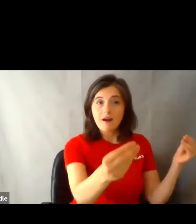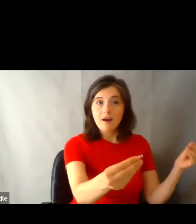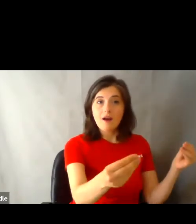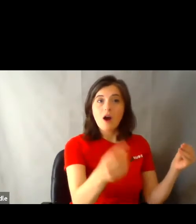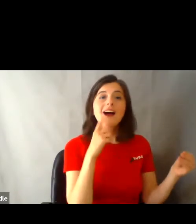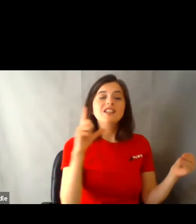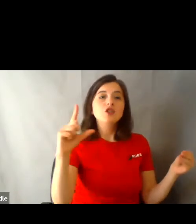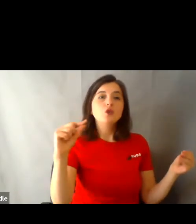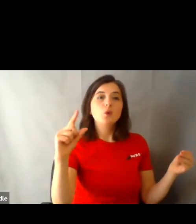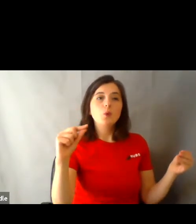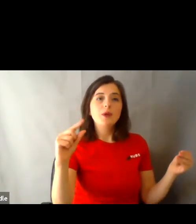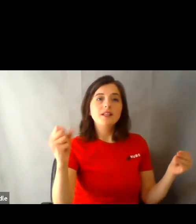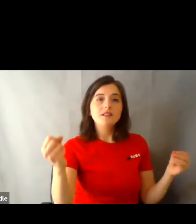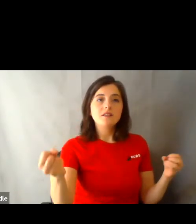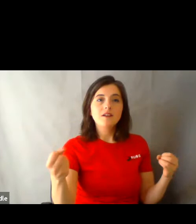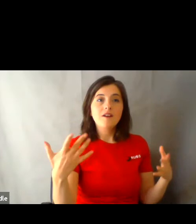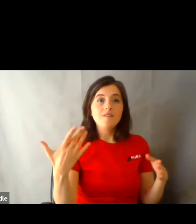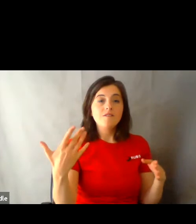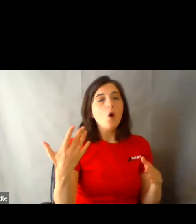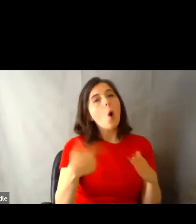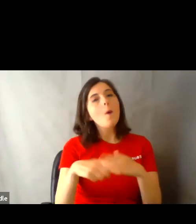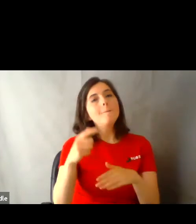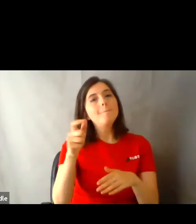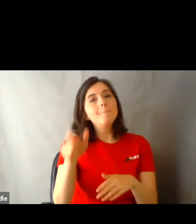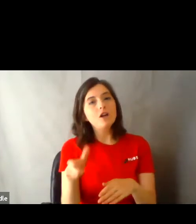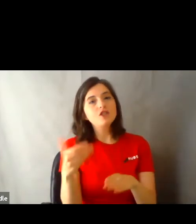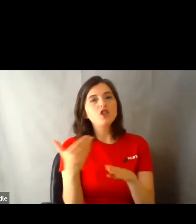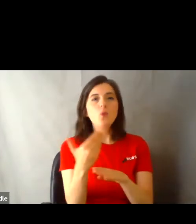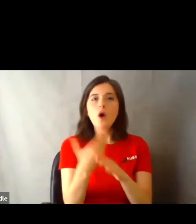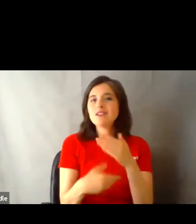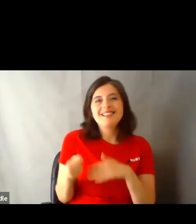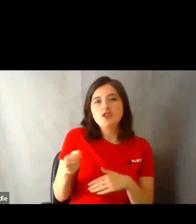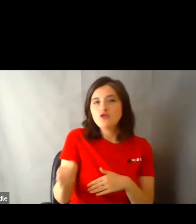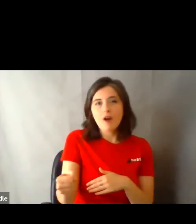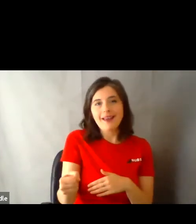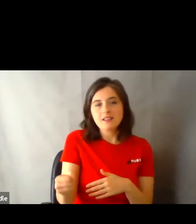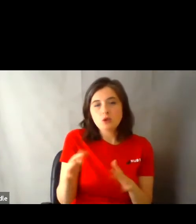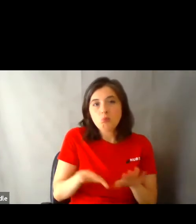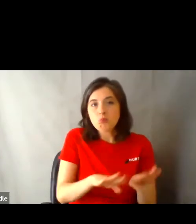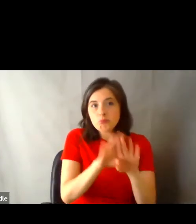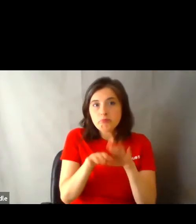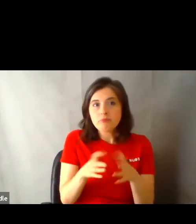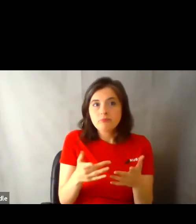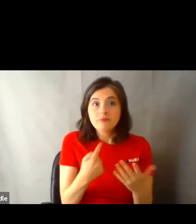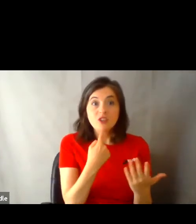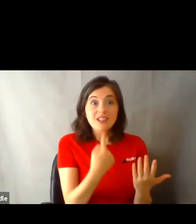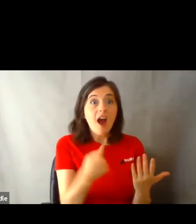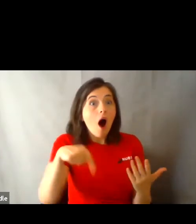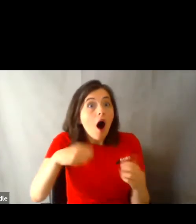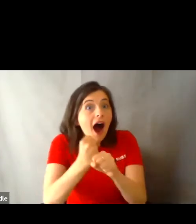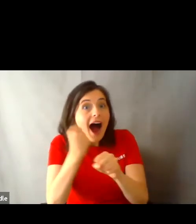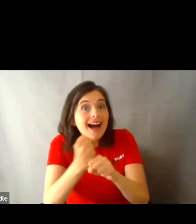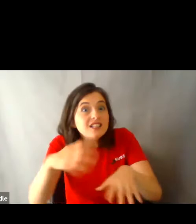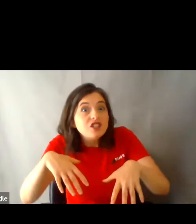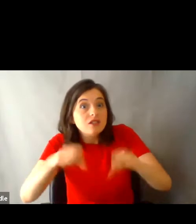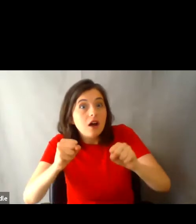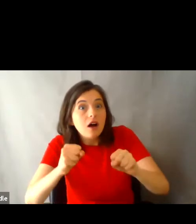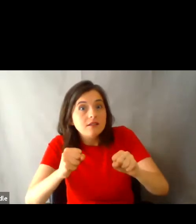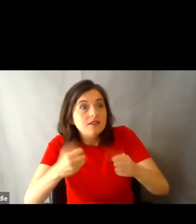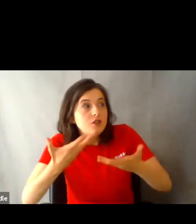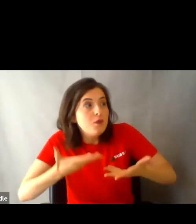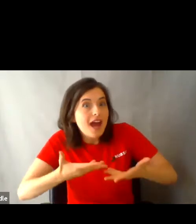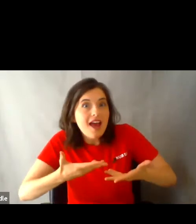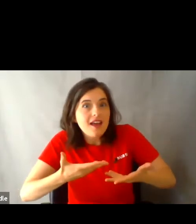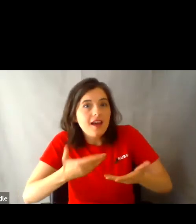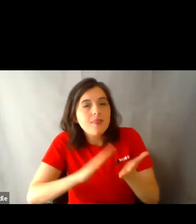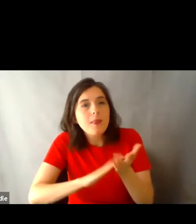tweet from someone who works on the trains somewhere in the country saying, those ads are in the Metro today that you've been talking about.